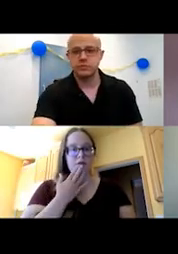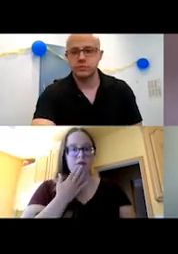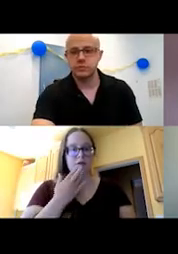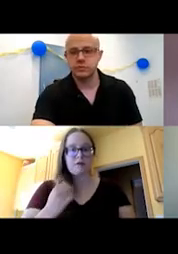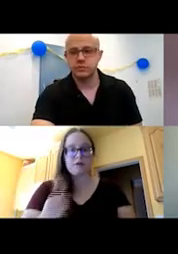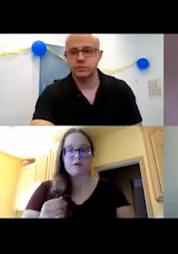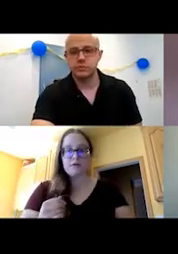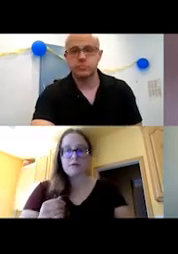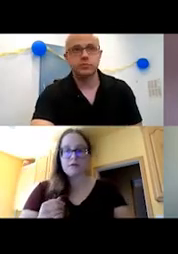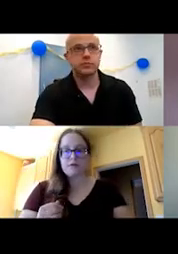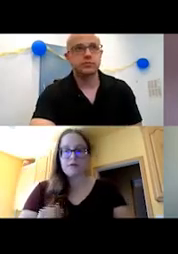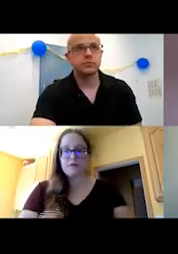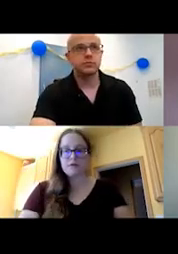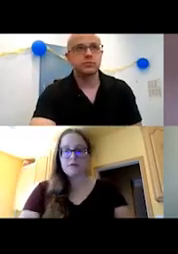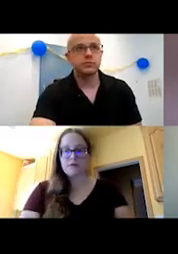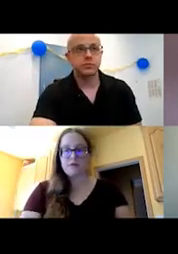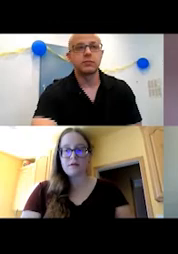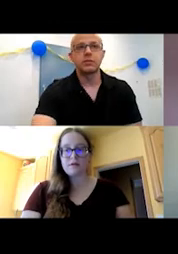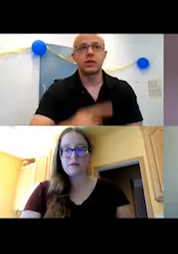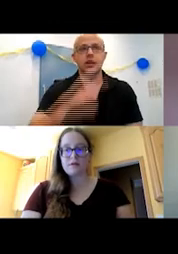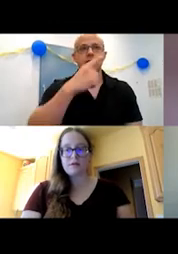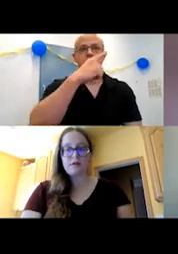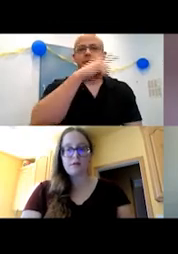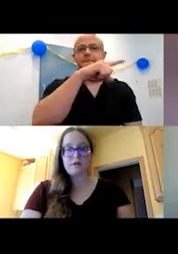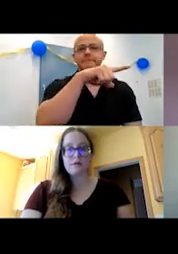people of color.